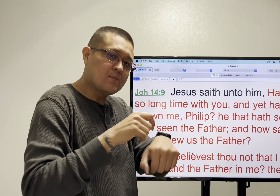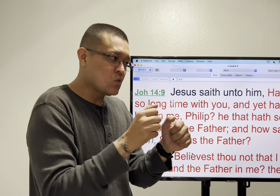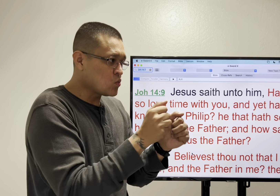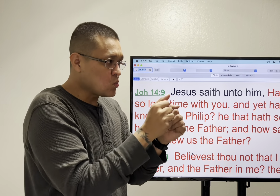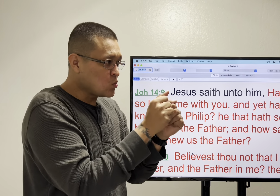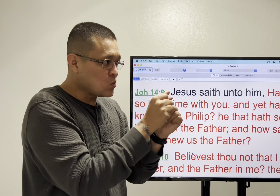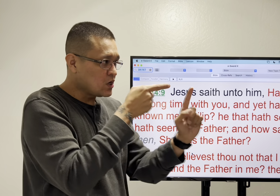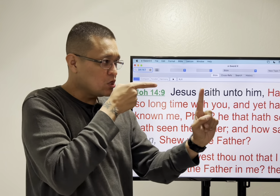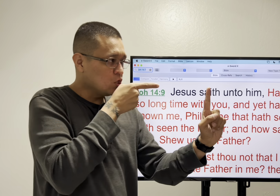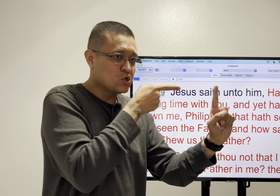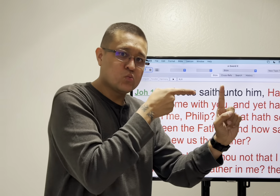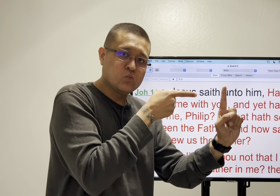time with you?